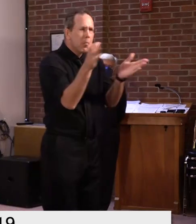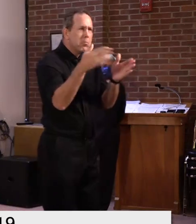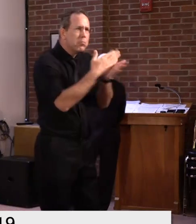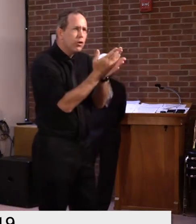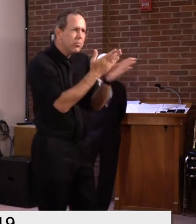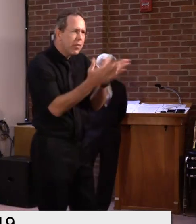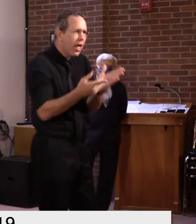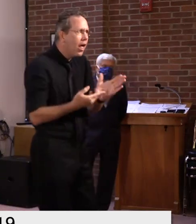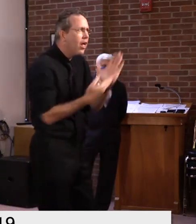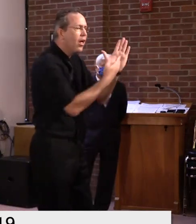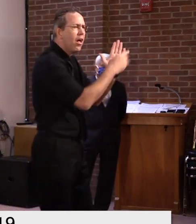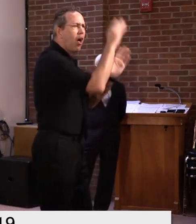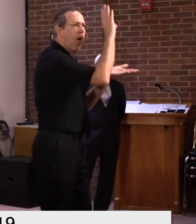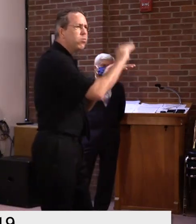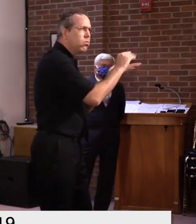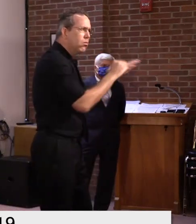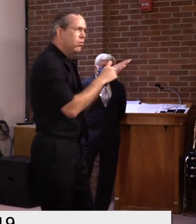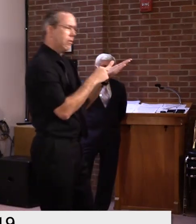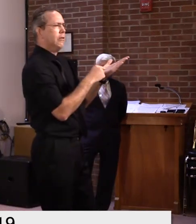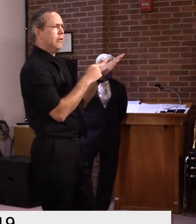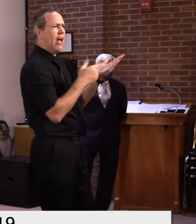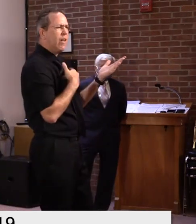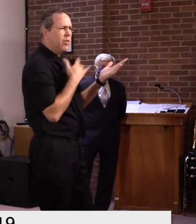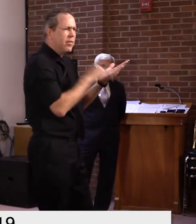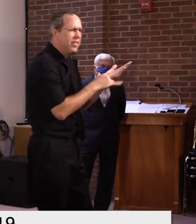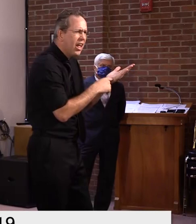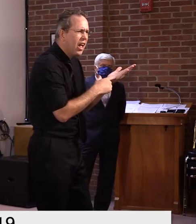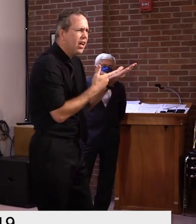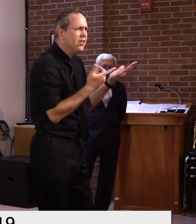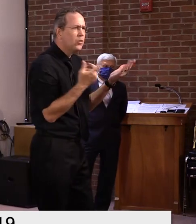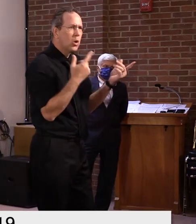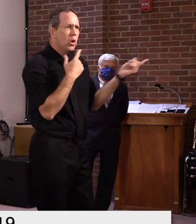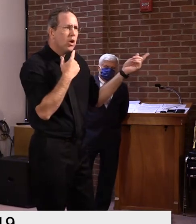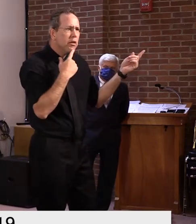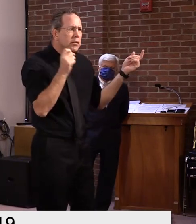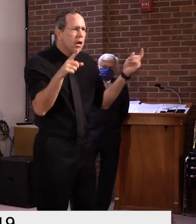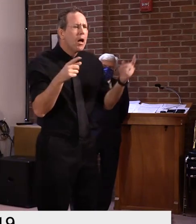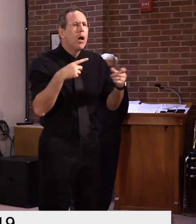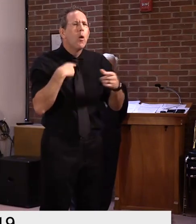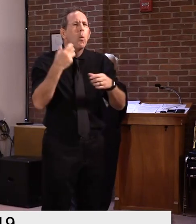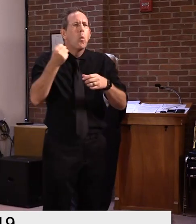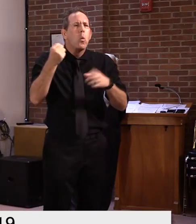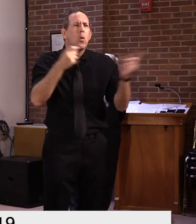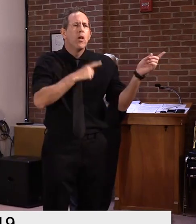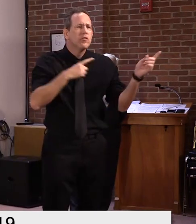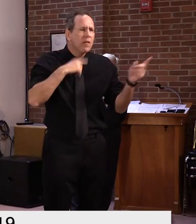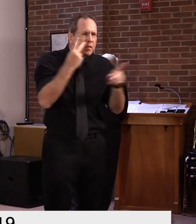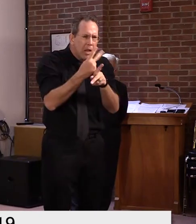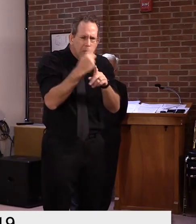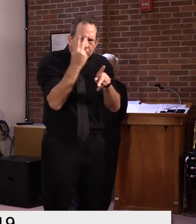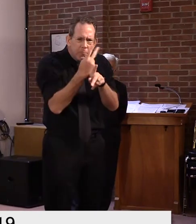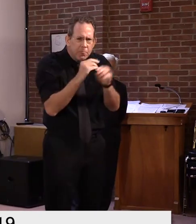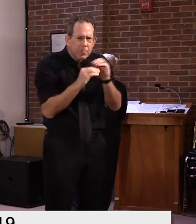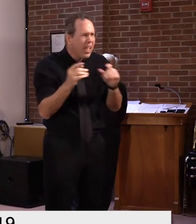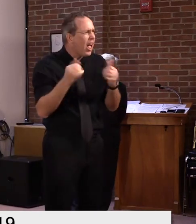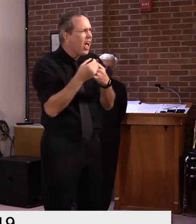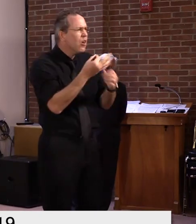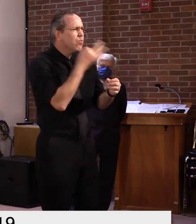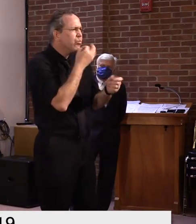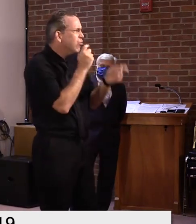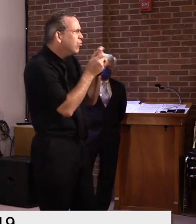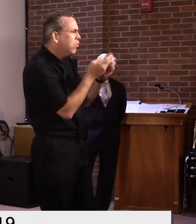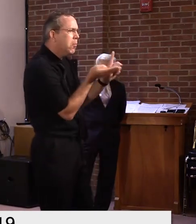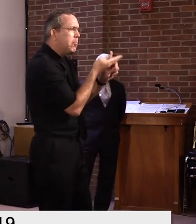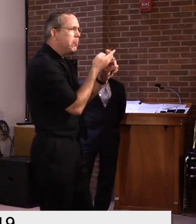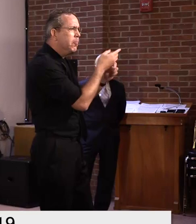may be time in Washington. How are you going to convince legislative leadership to pass this? Yeah, you know, it's difficult. This is